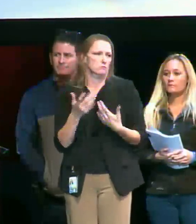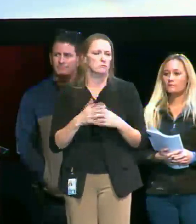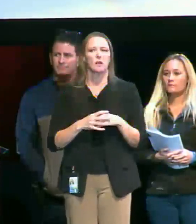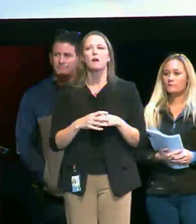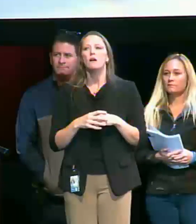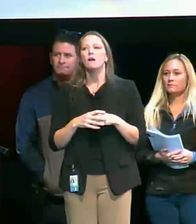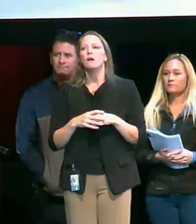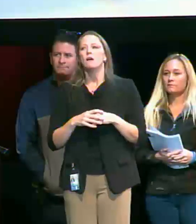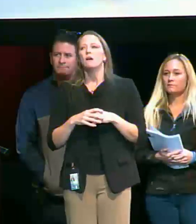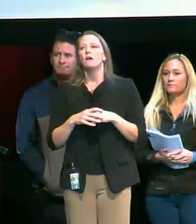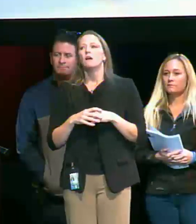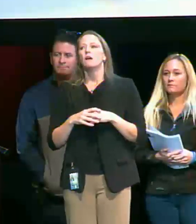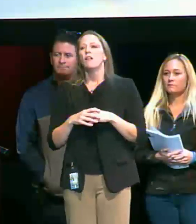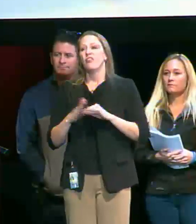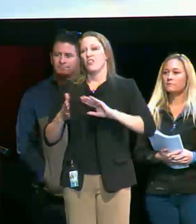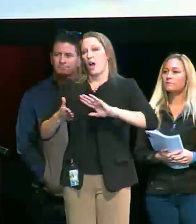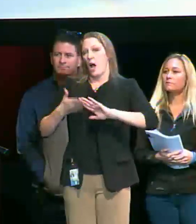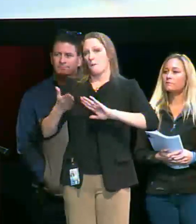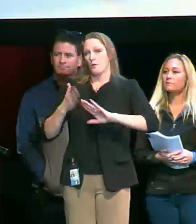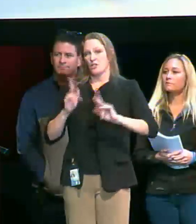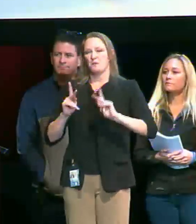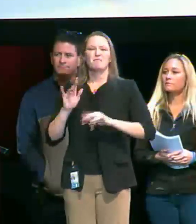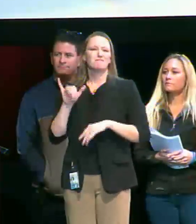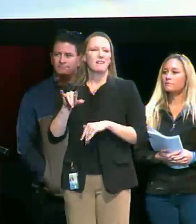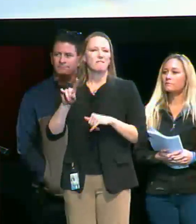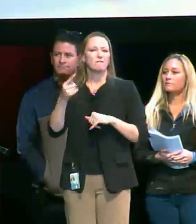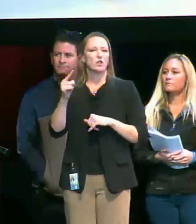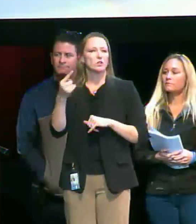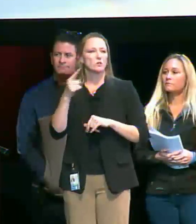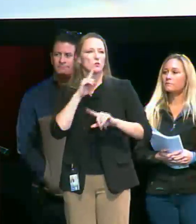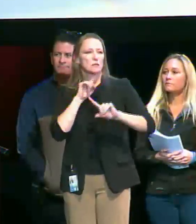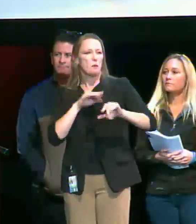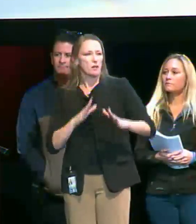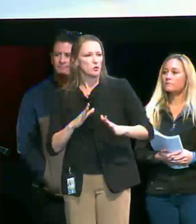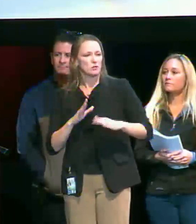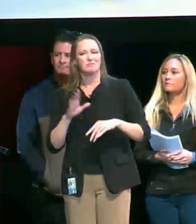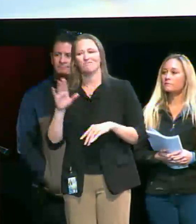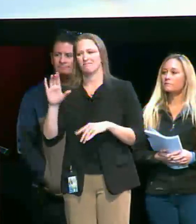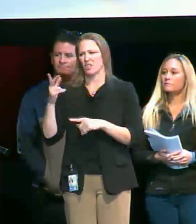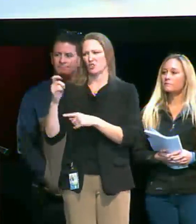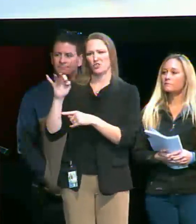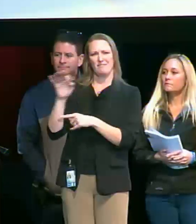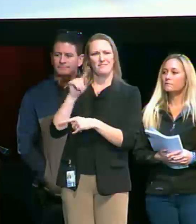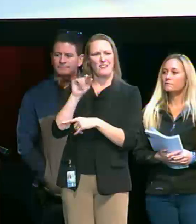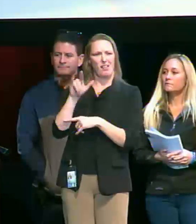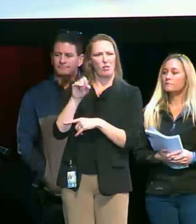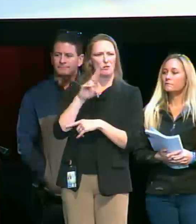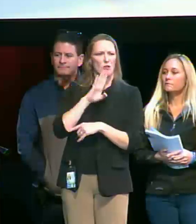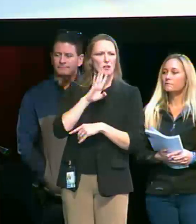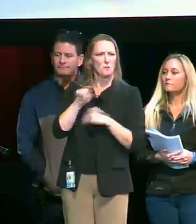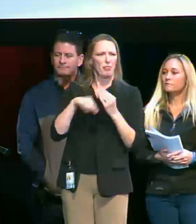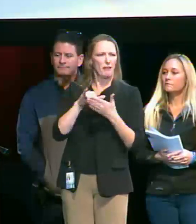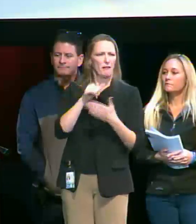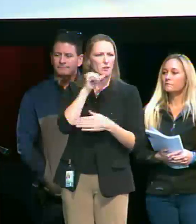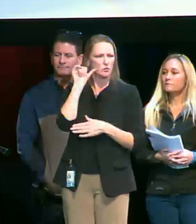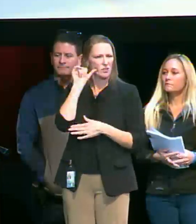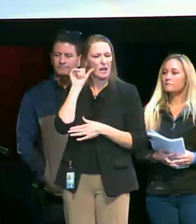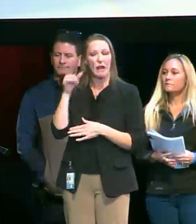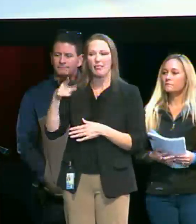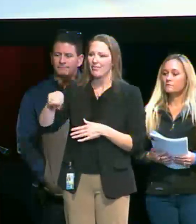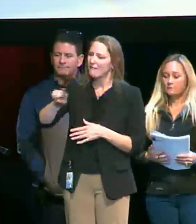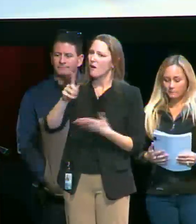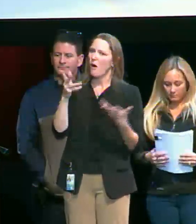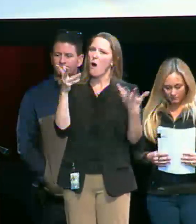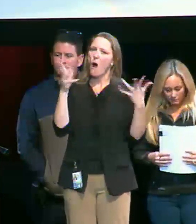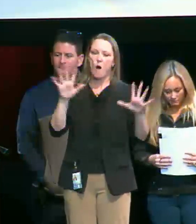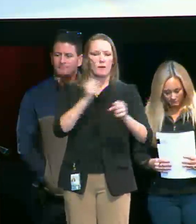The operations folks, the first responders, as Chief Taylor spoke about yesterday, I believe, they've already prepared